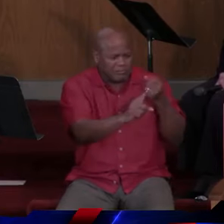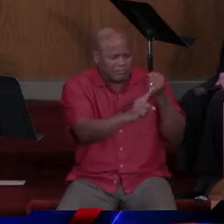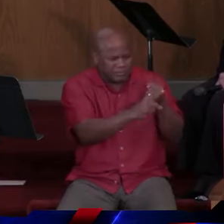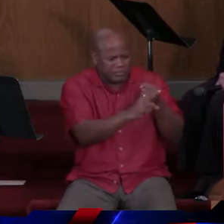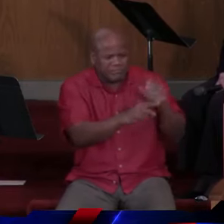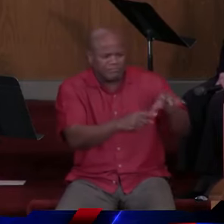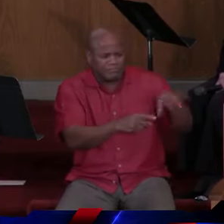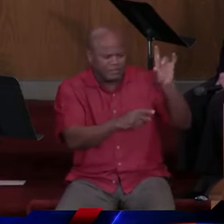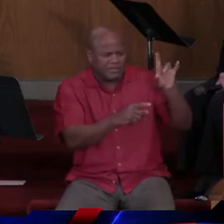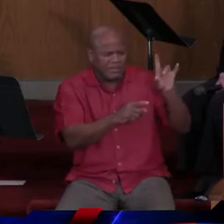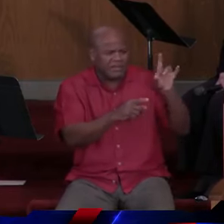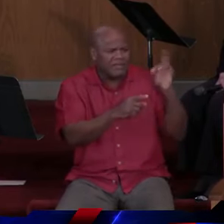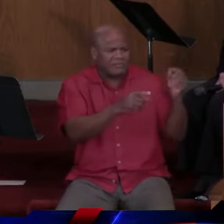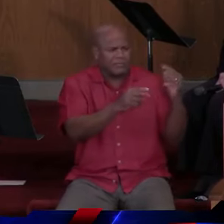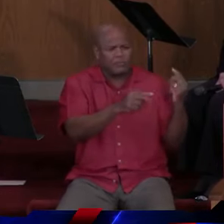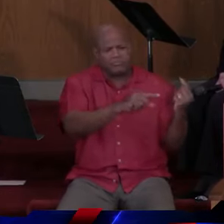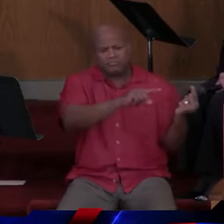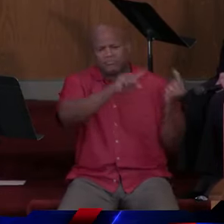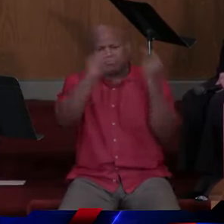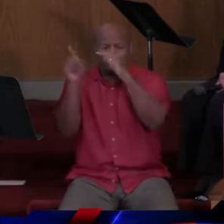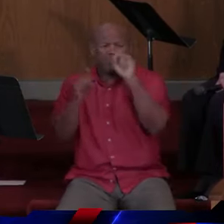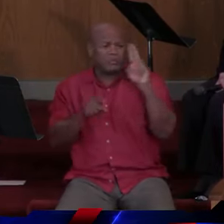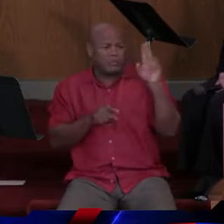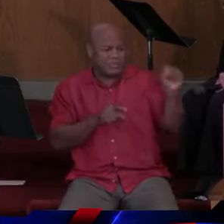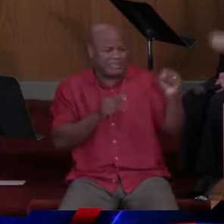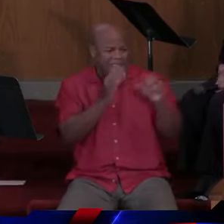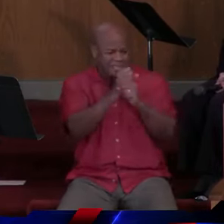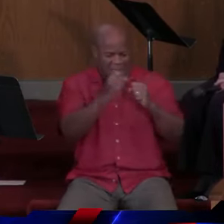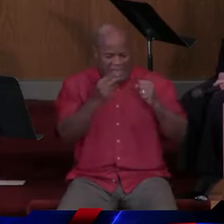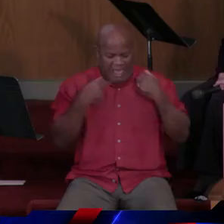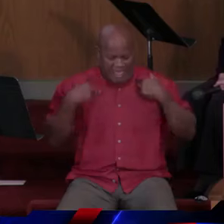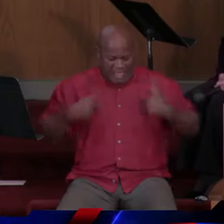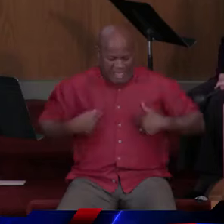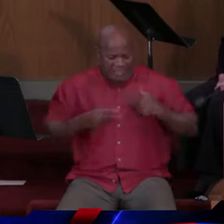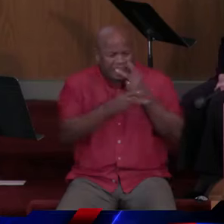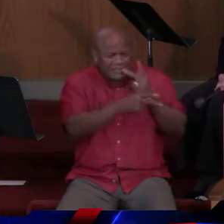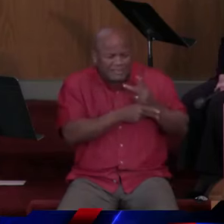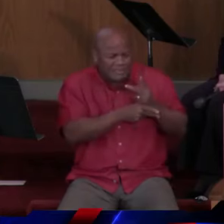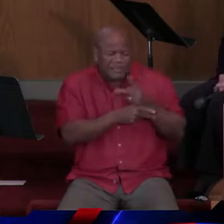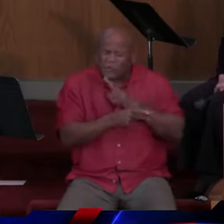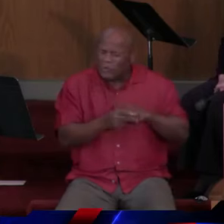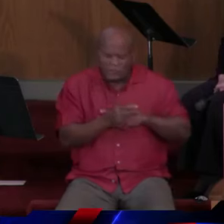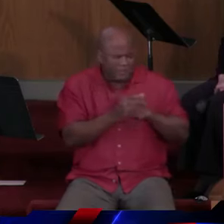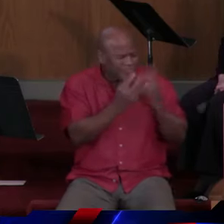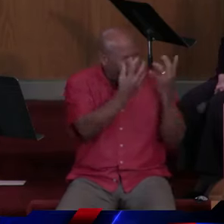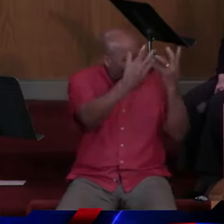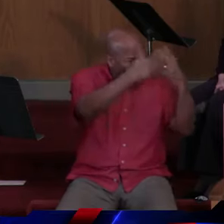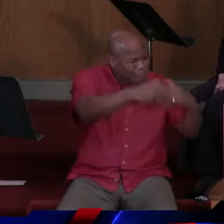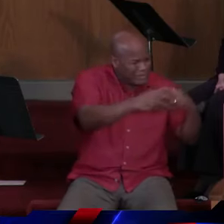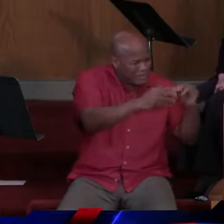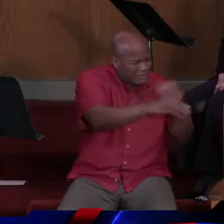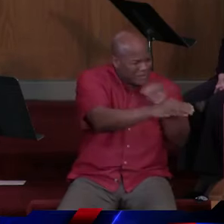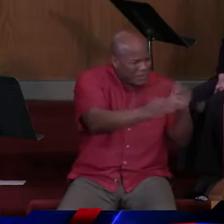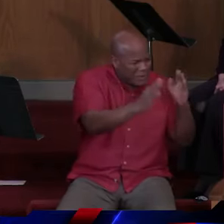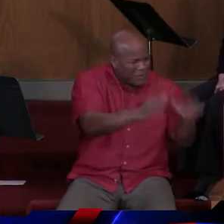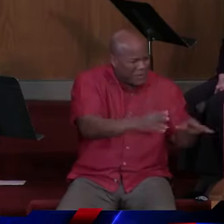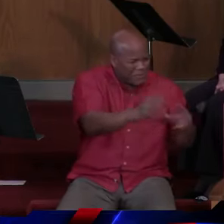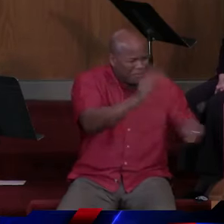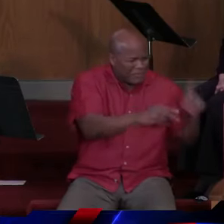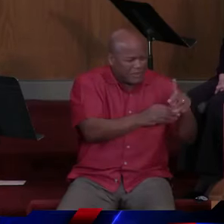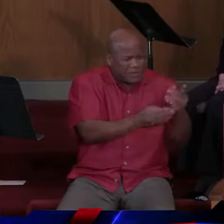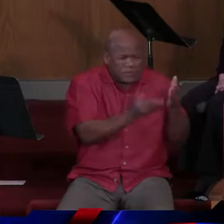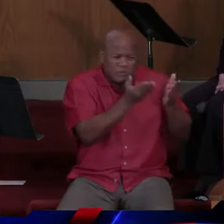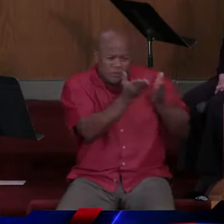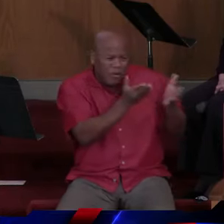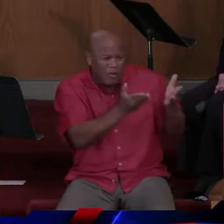get home to the United States to get health care. We pray, God, you'd make a way for these missionaries, those that are serving